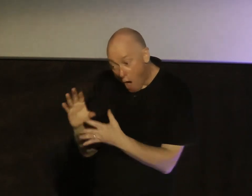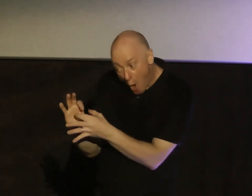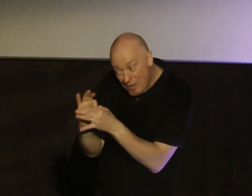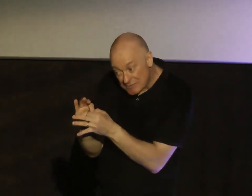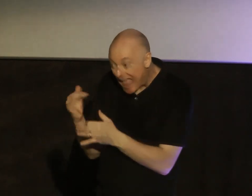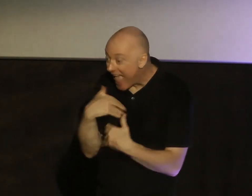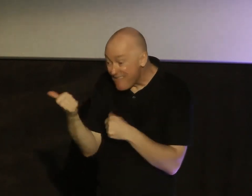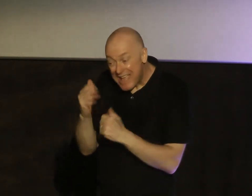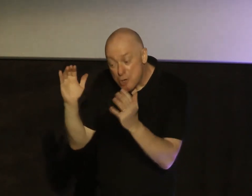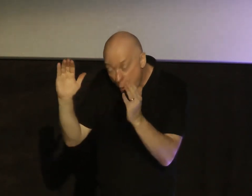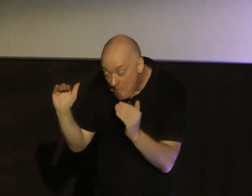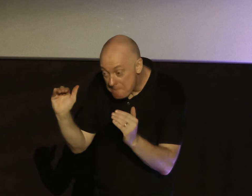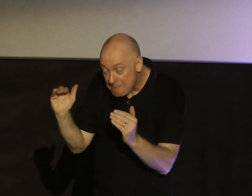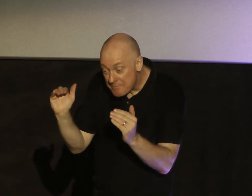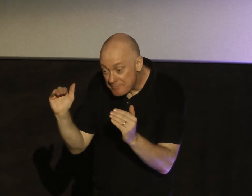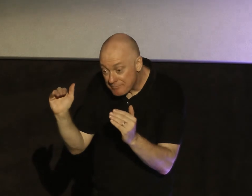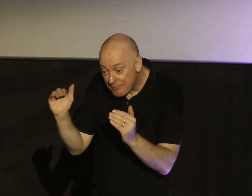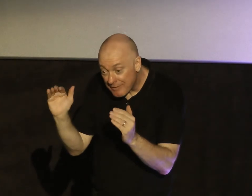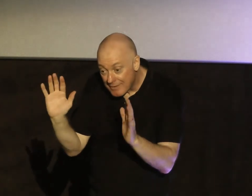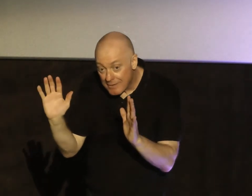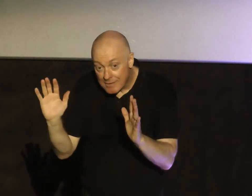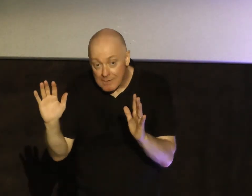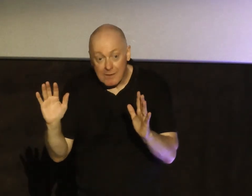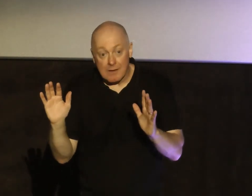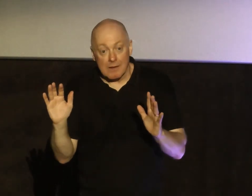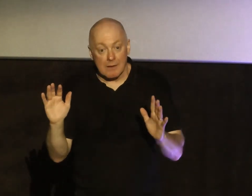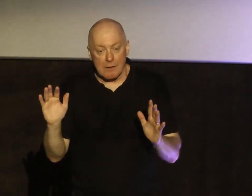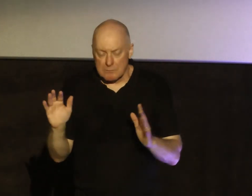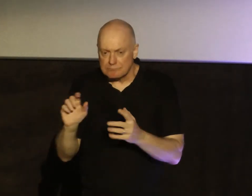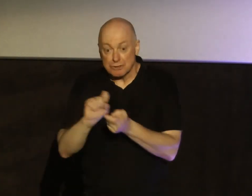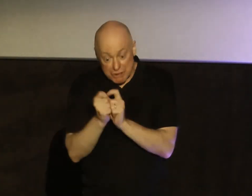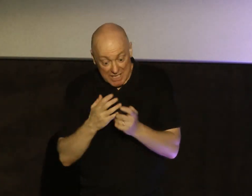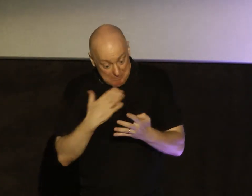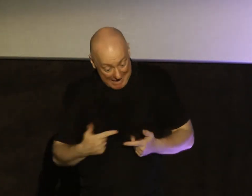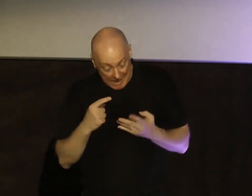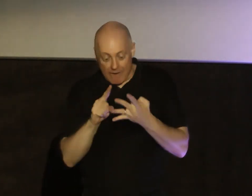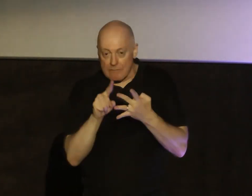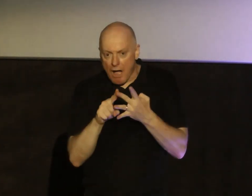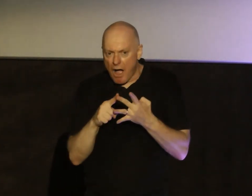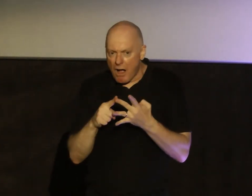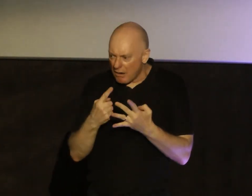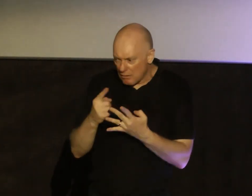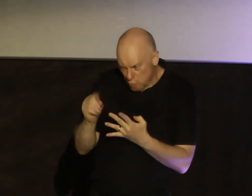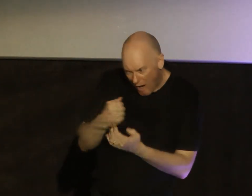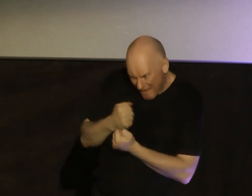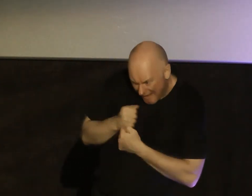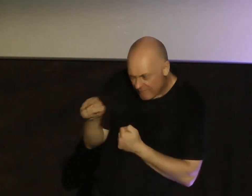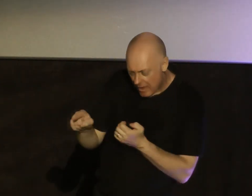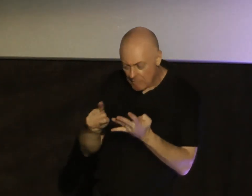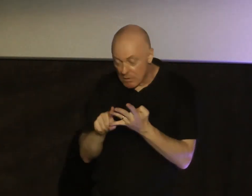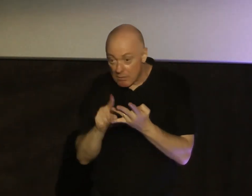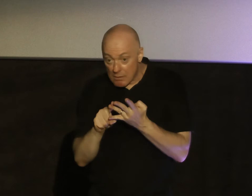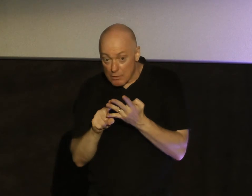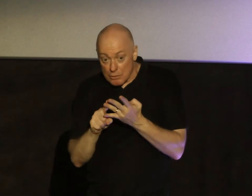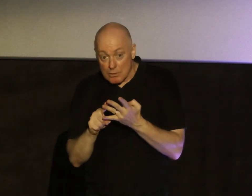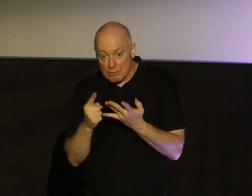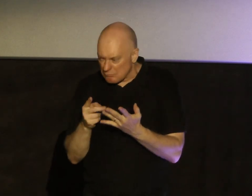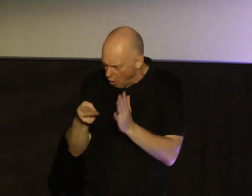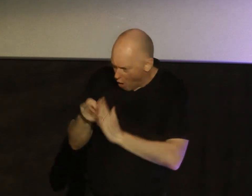any hope. Not only is there any change in my life, not only do I love the people in my life, not only am I committed to integrity in my life, but